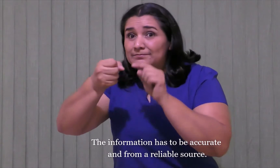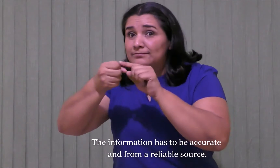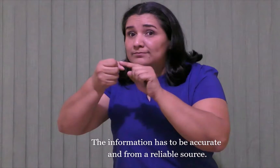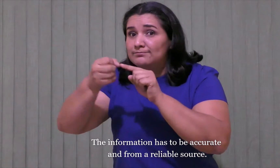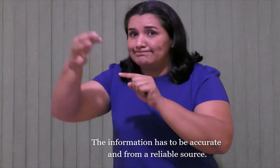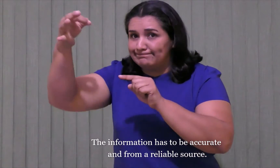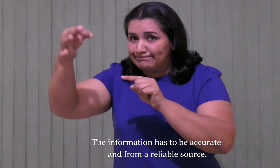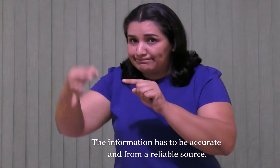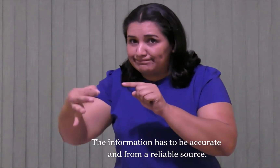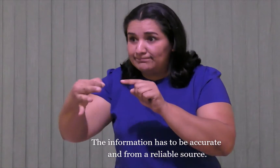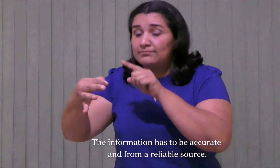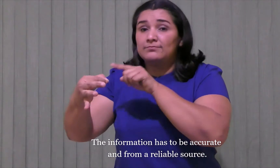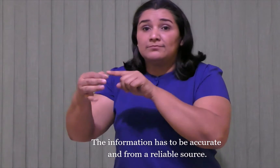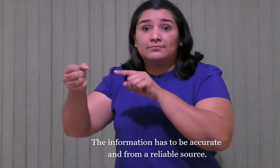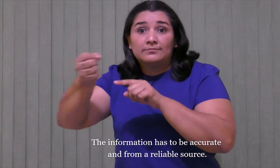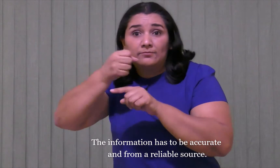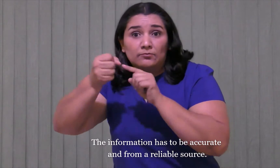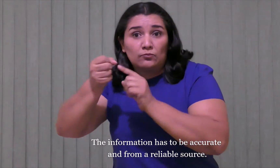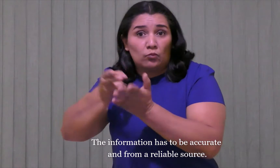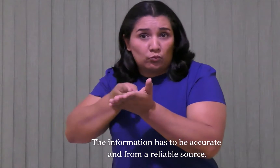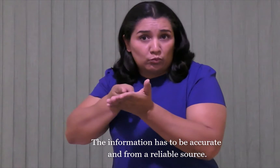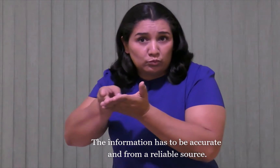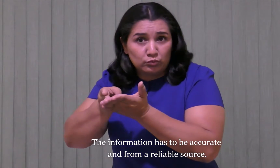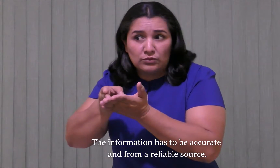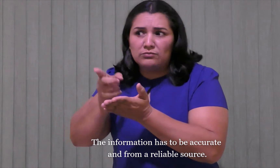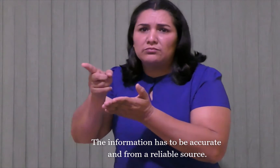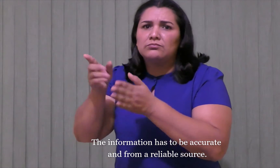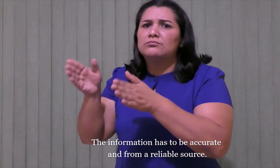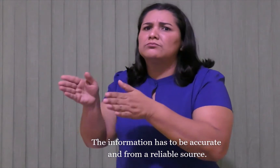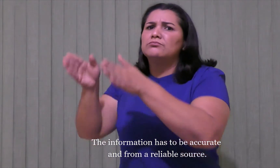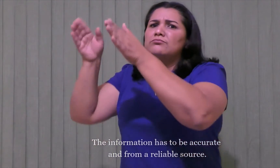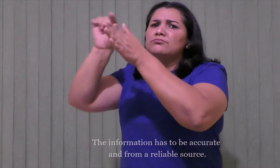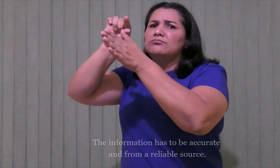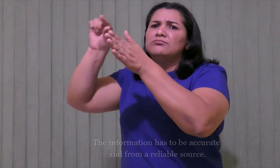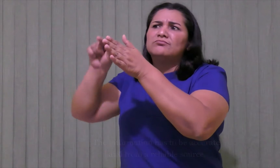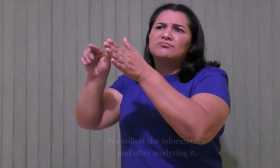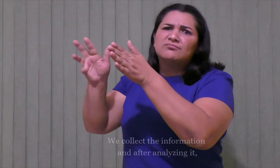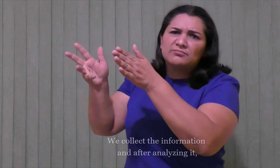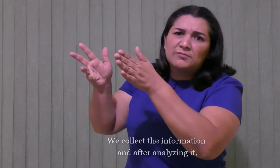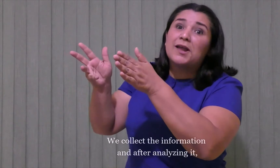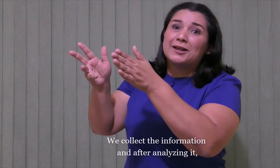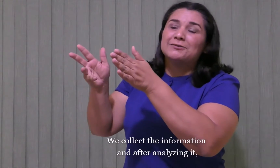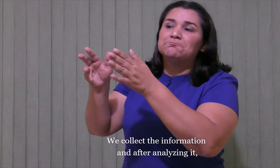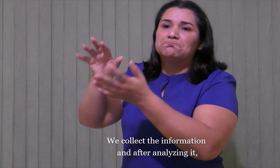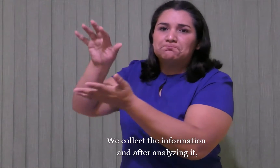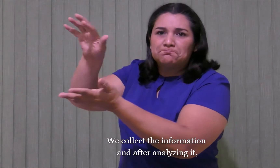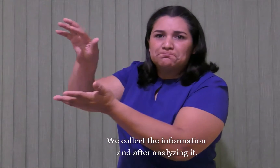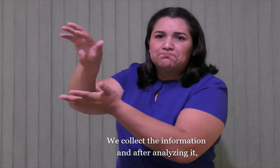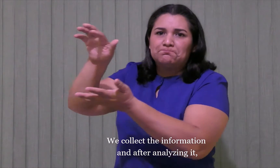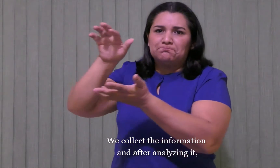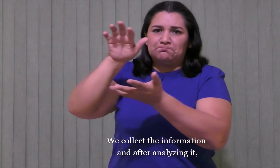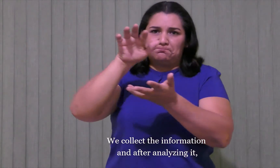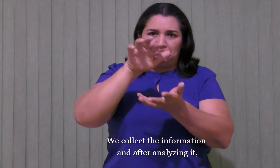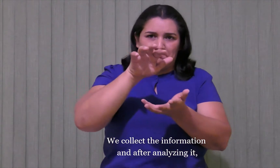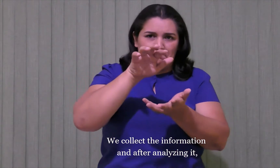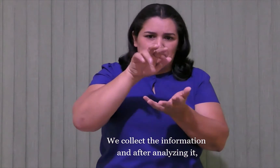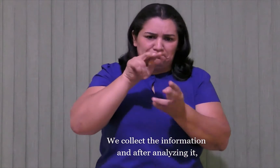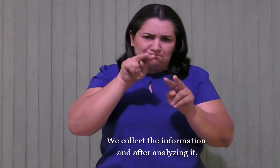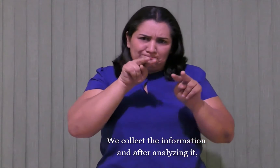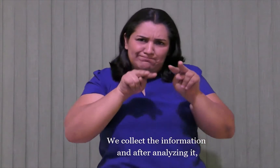The information has to be accurate and from a reliable source. We collect the information, and